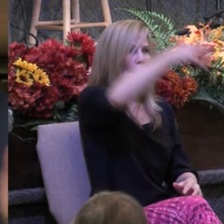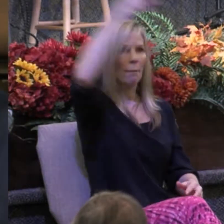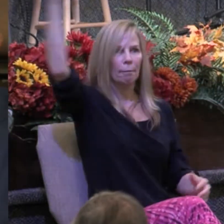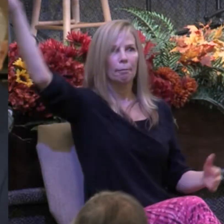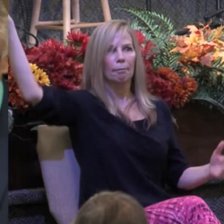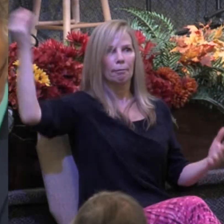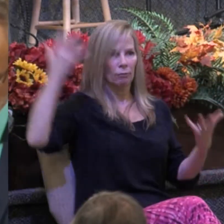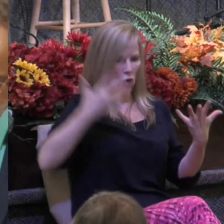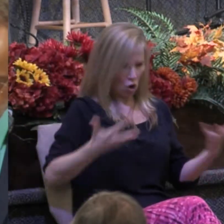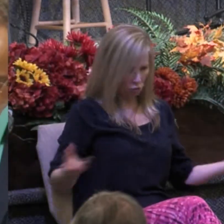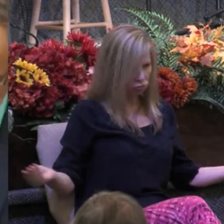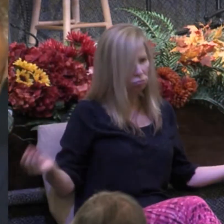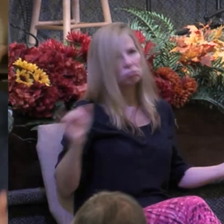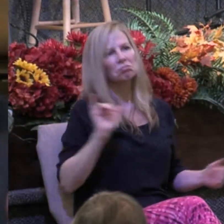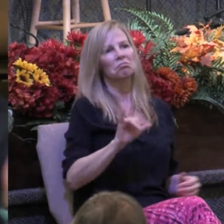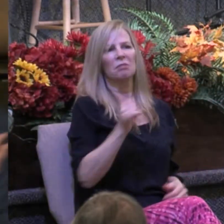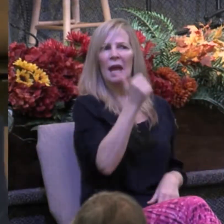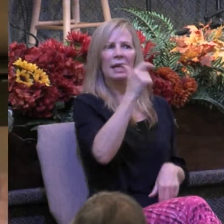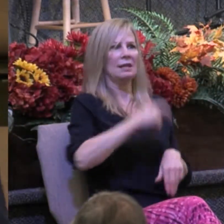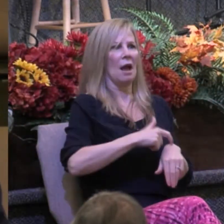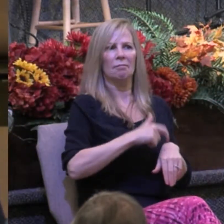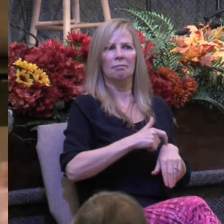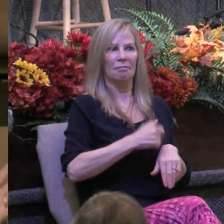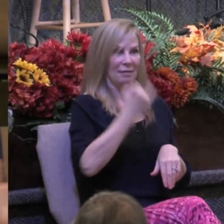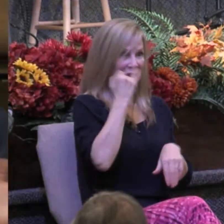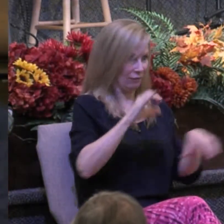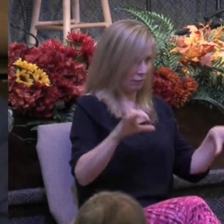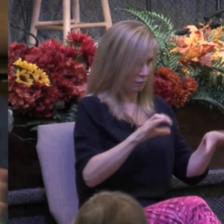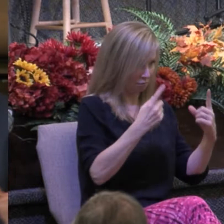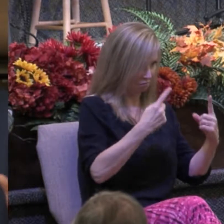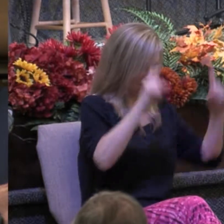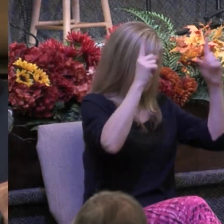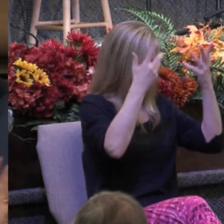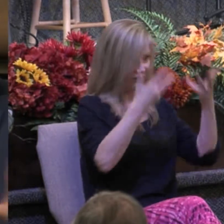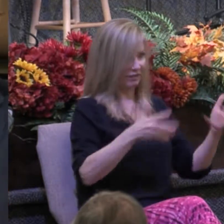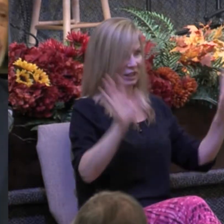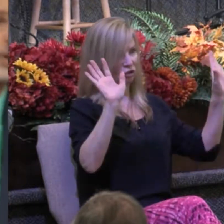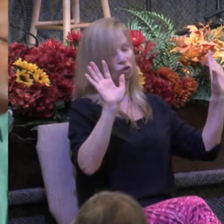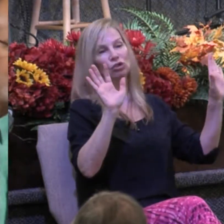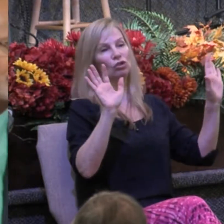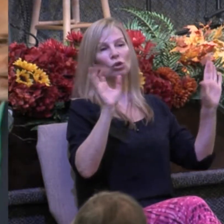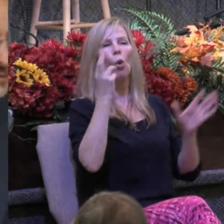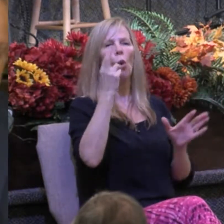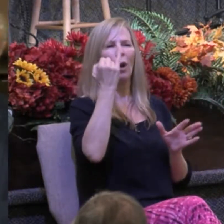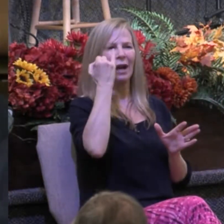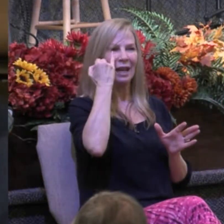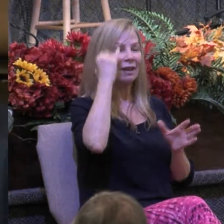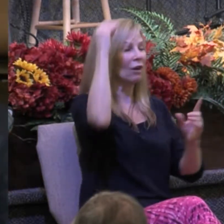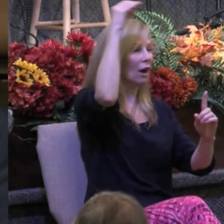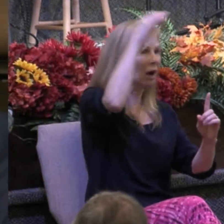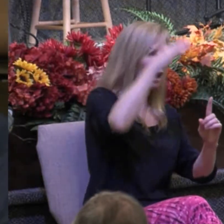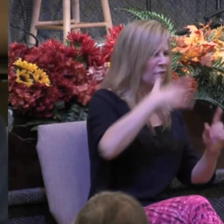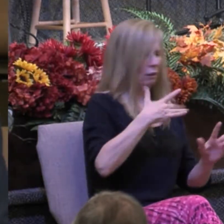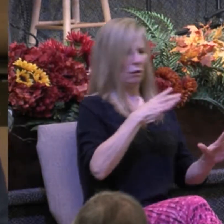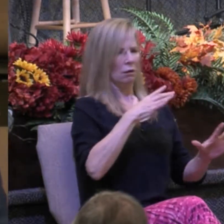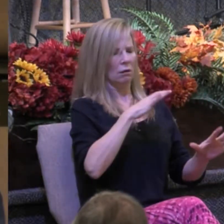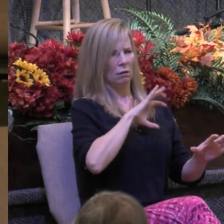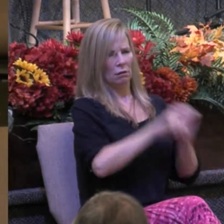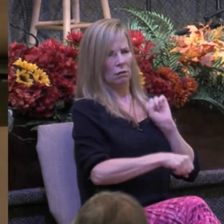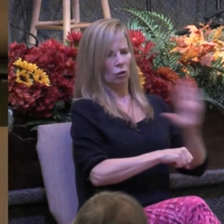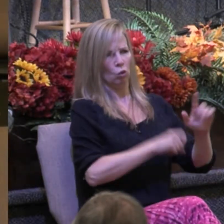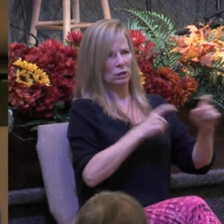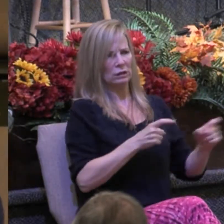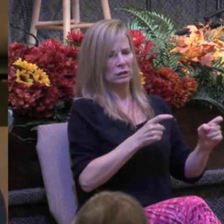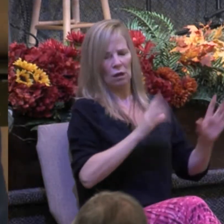any time. Any time when that act of service had ended or he had been grieved by their sin.